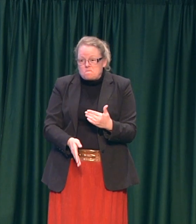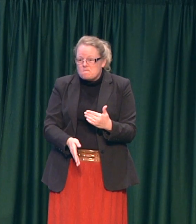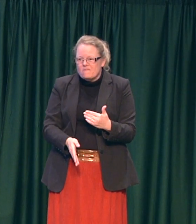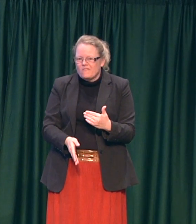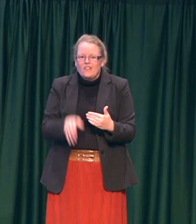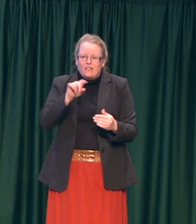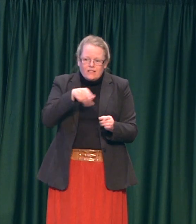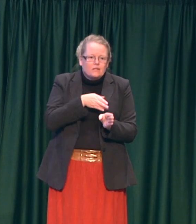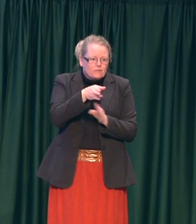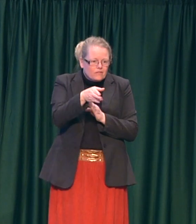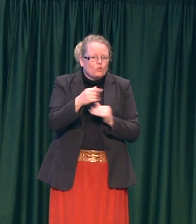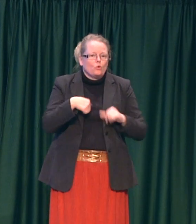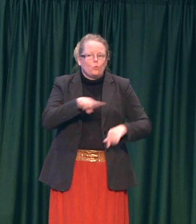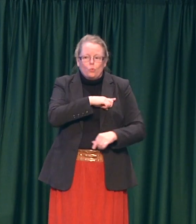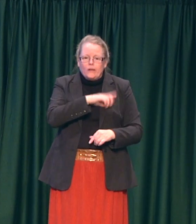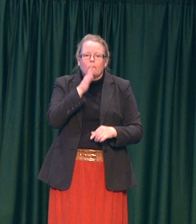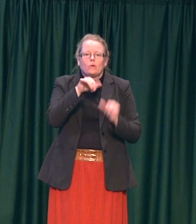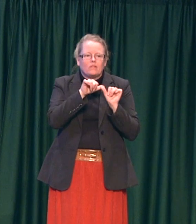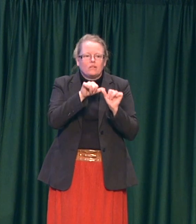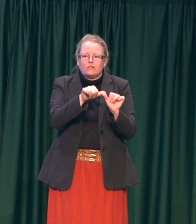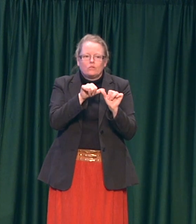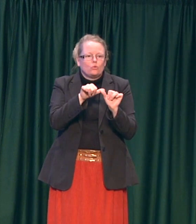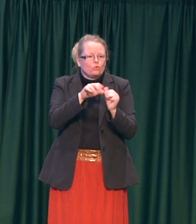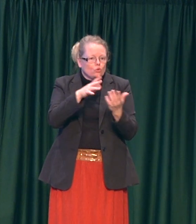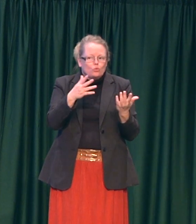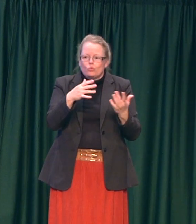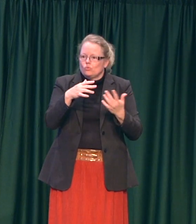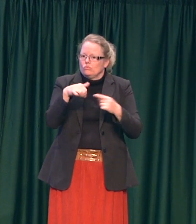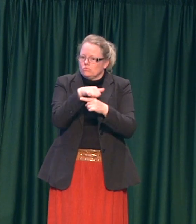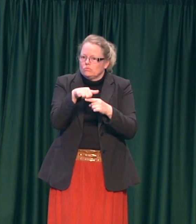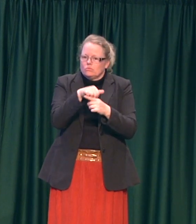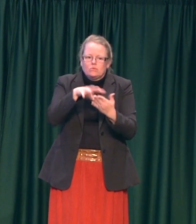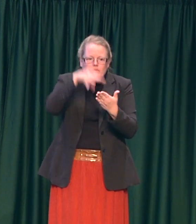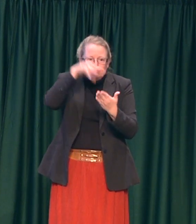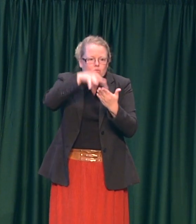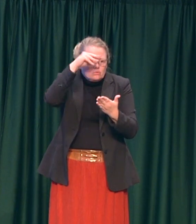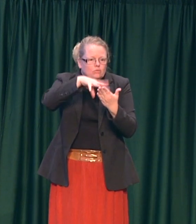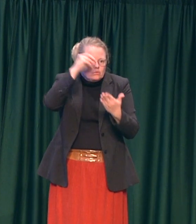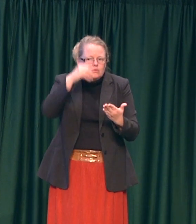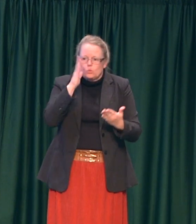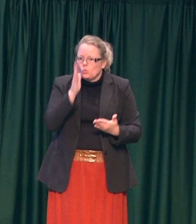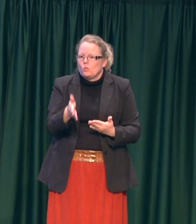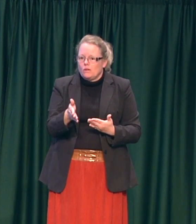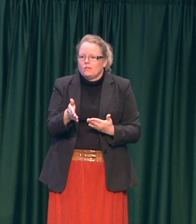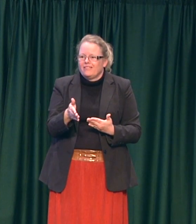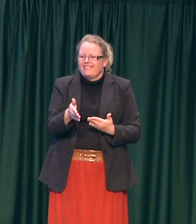is not a completion of a trained interpreter. That is a continued process throughout the